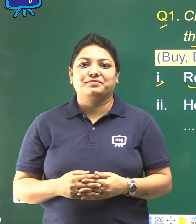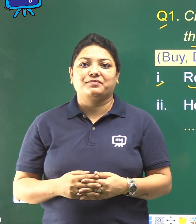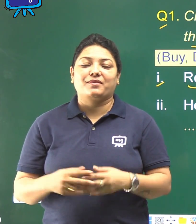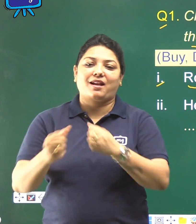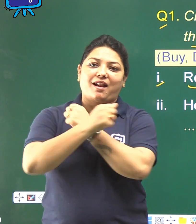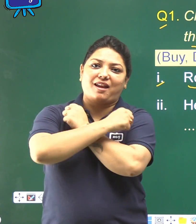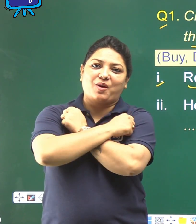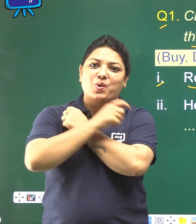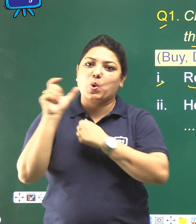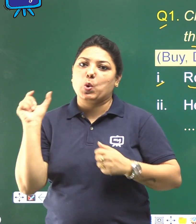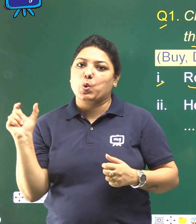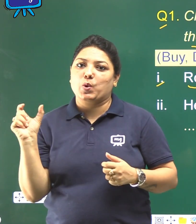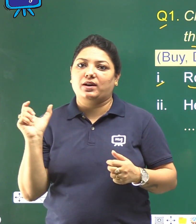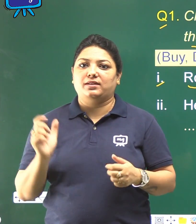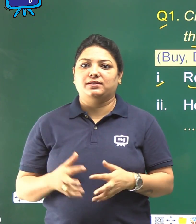loved